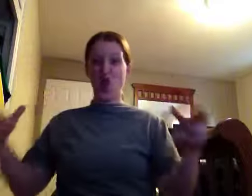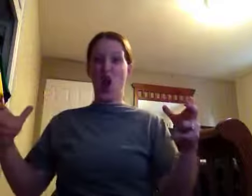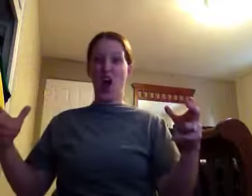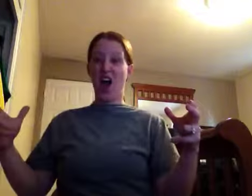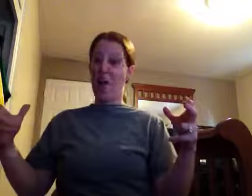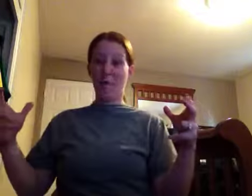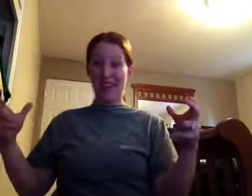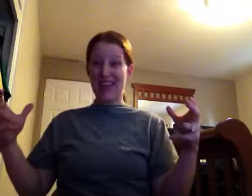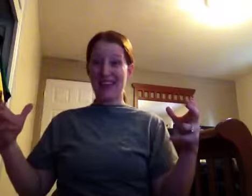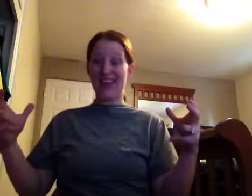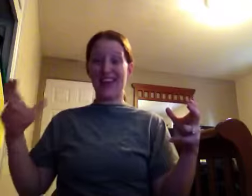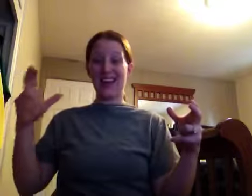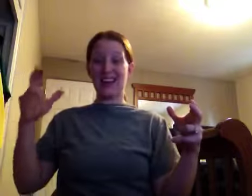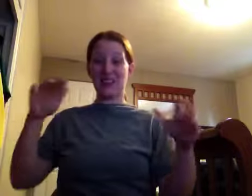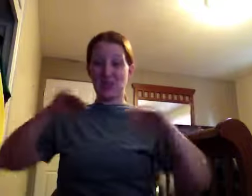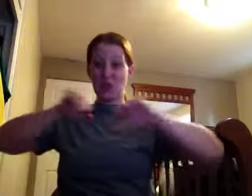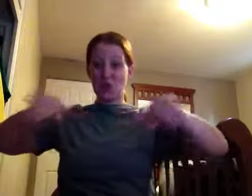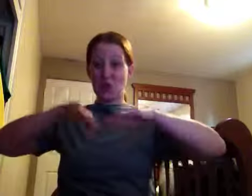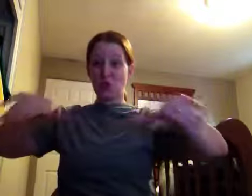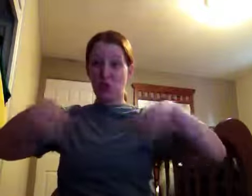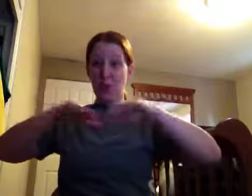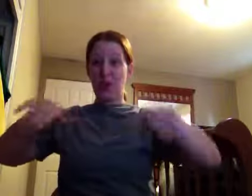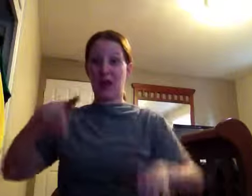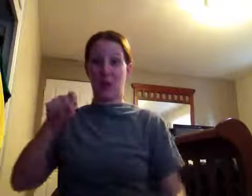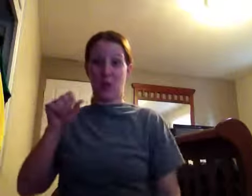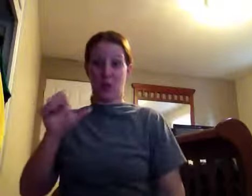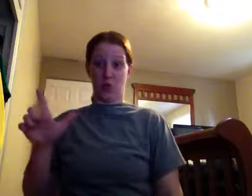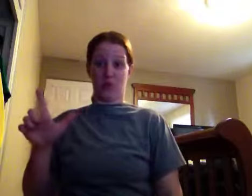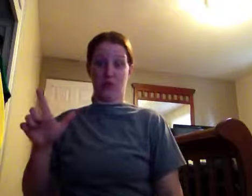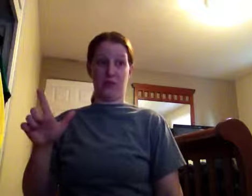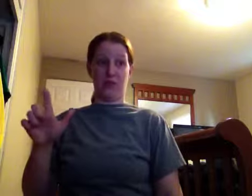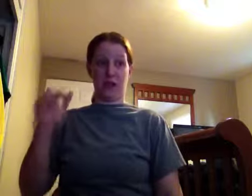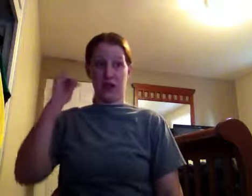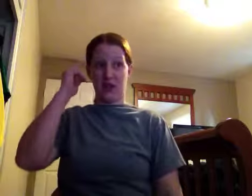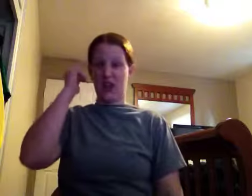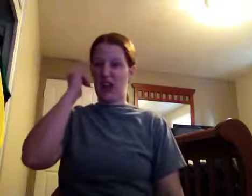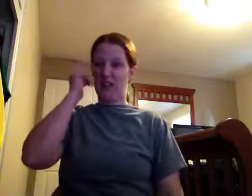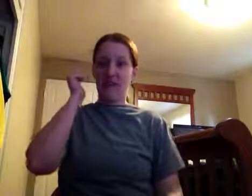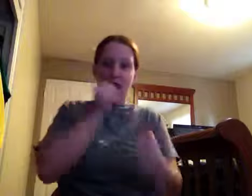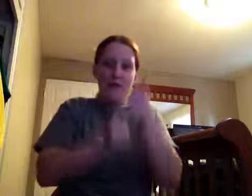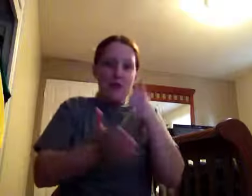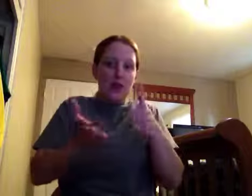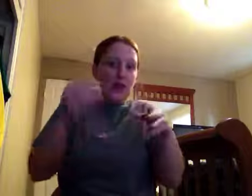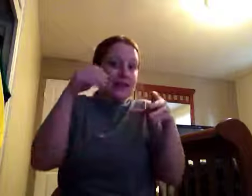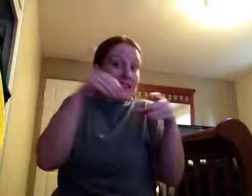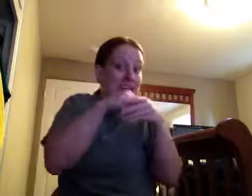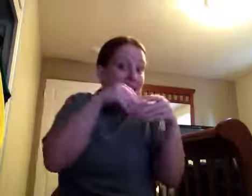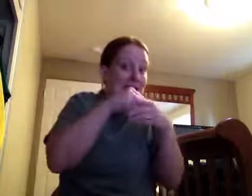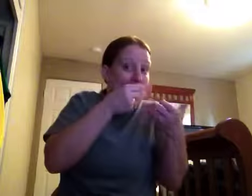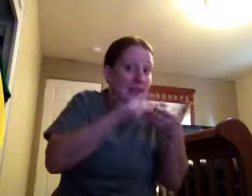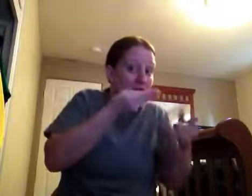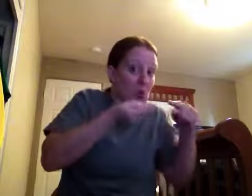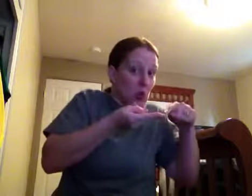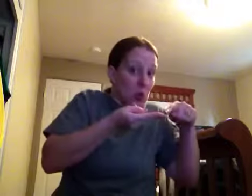And in each case, if I have a total, I have 100% if I have everything in the spoon. I have 100% if I